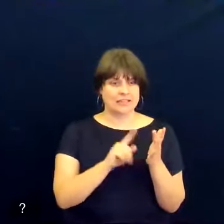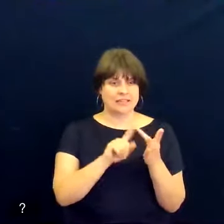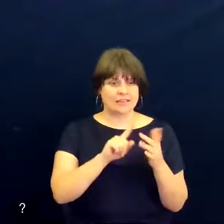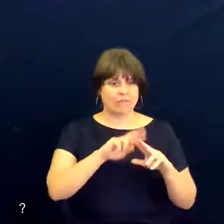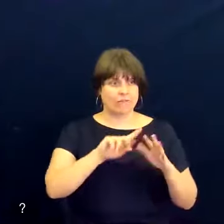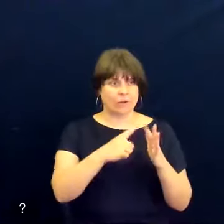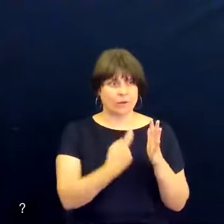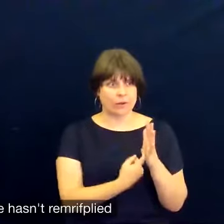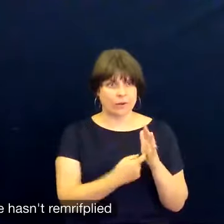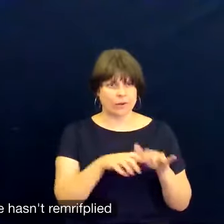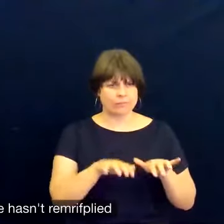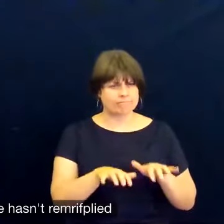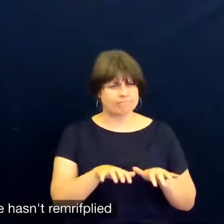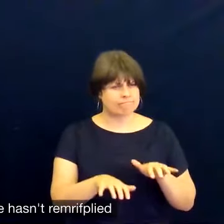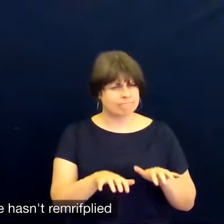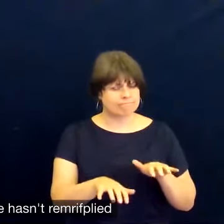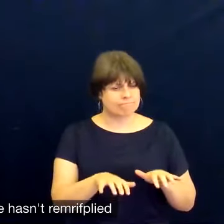How long